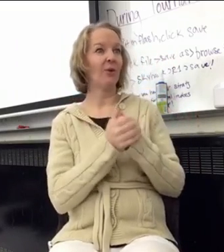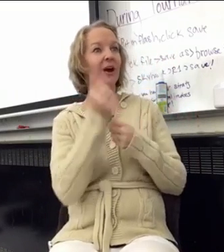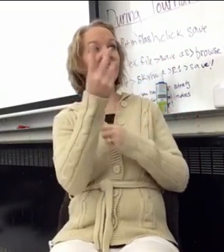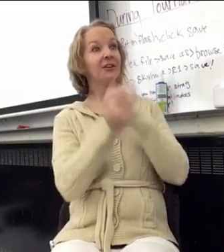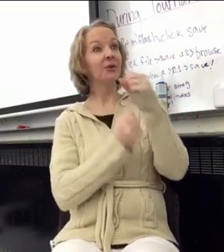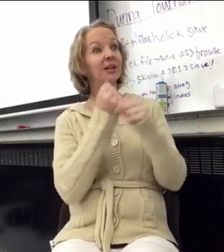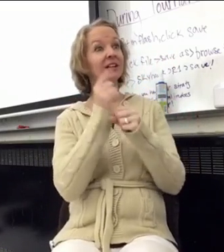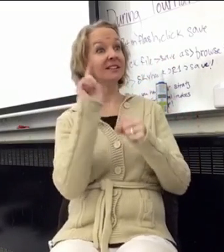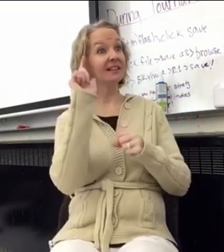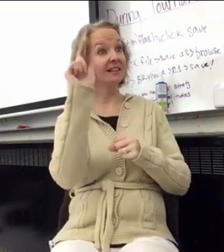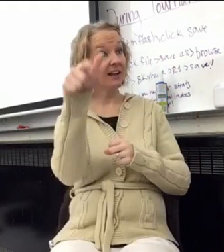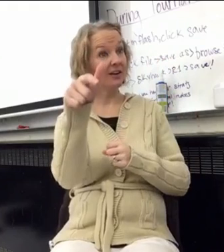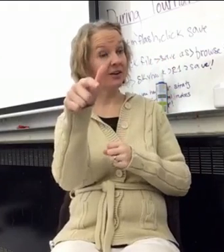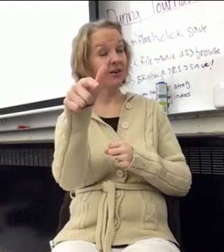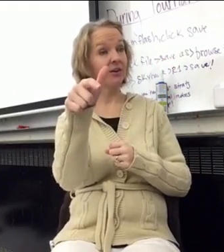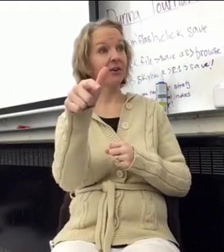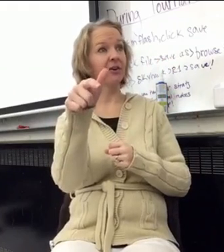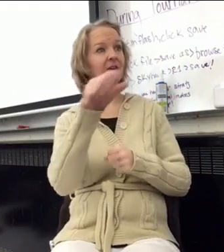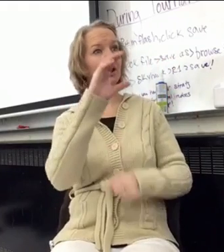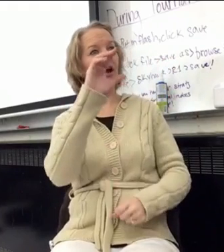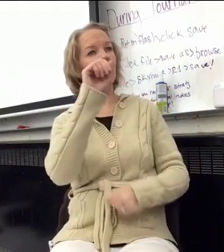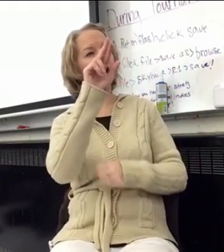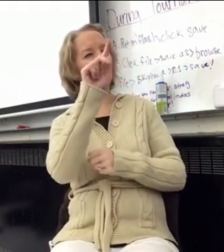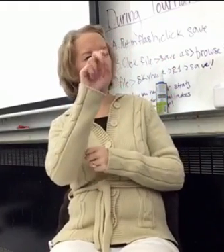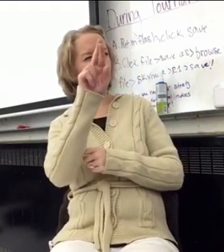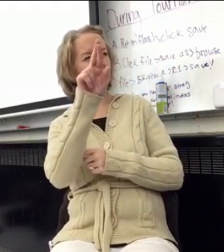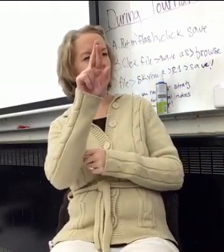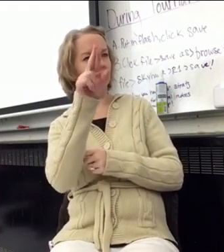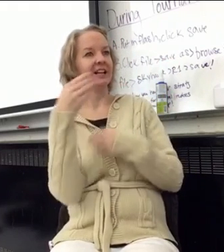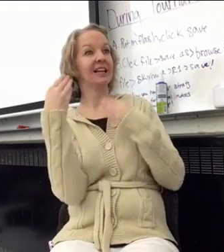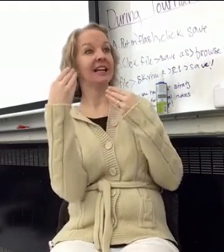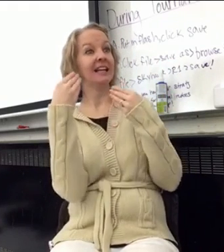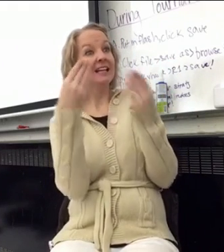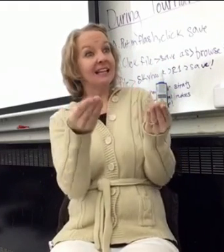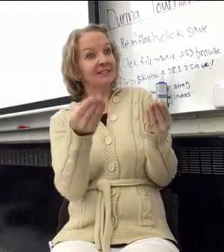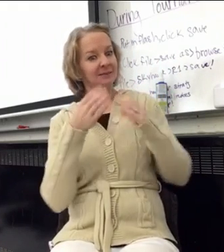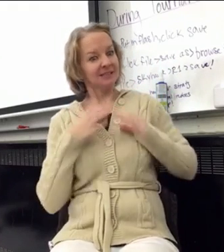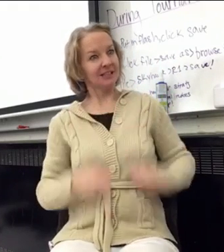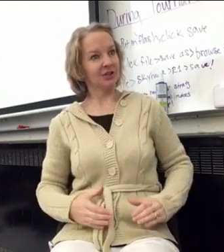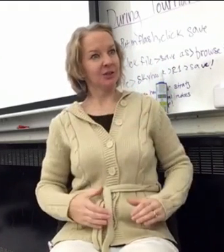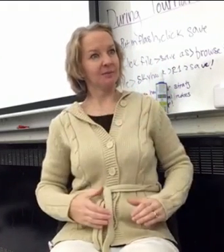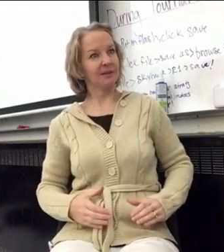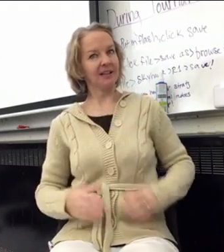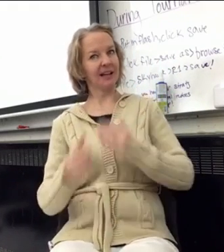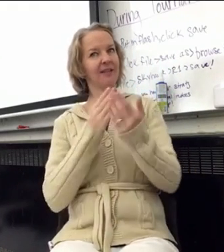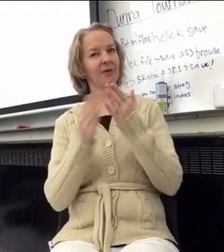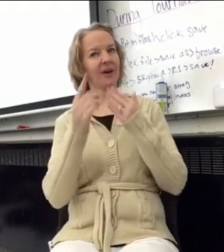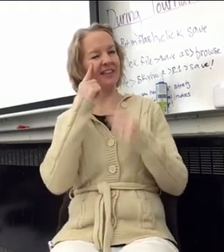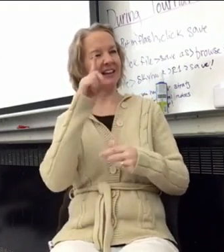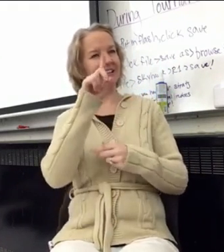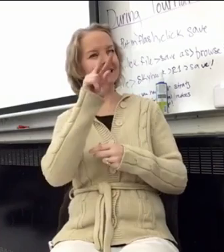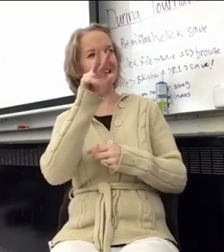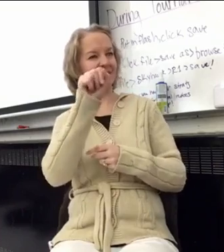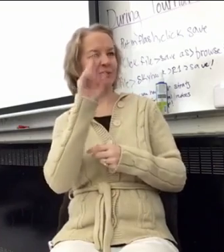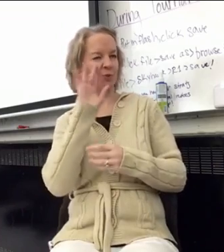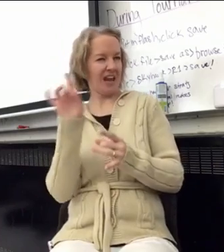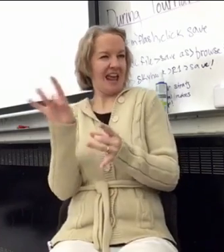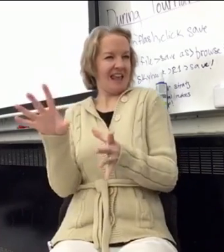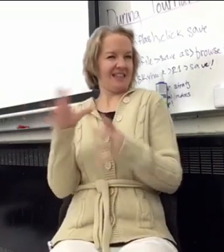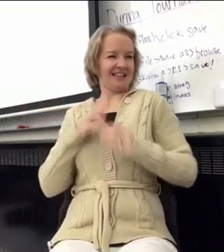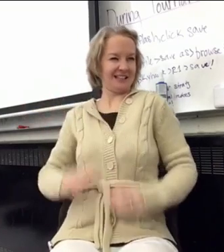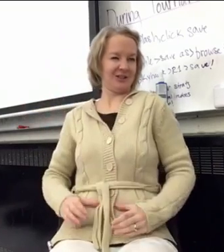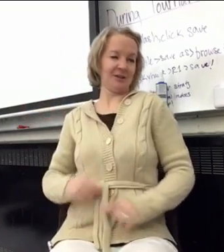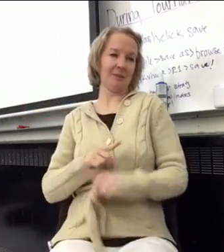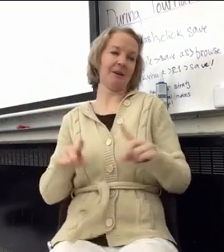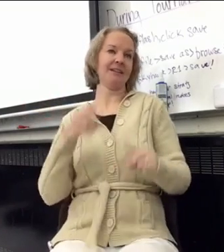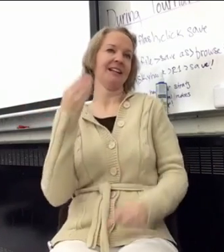years after, Jimmy Carter actually grants his citizenship as well, even though I think Jefferson Davis would have hated it. He